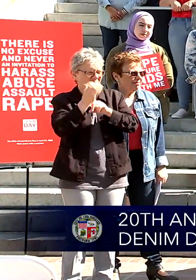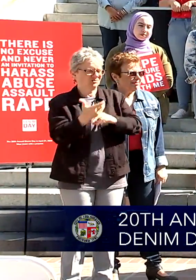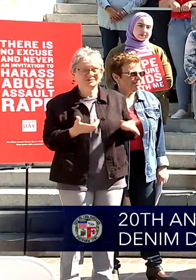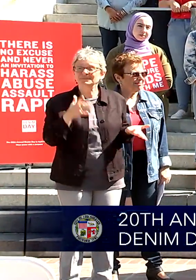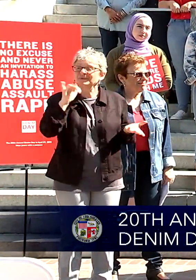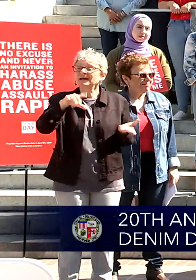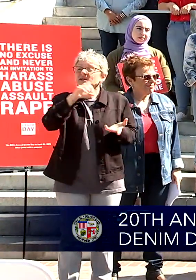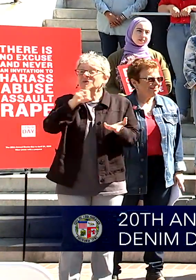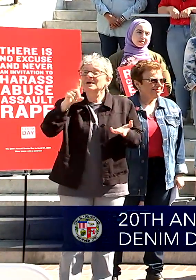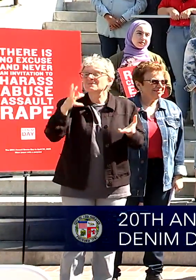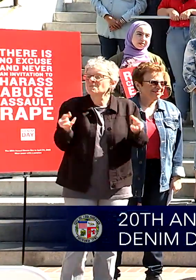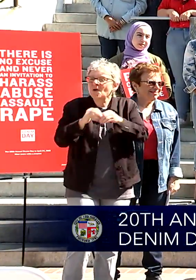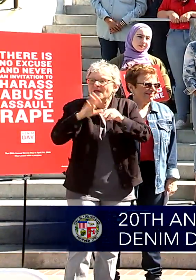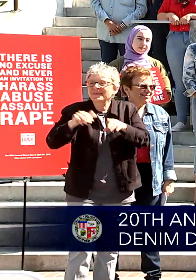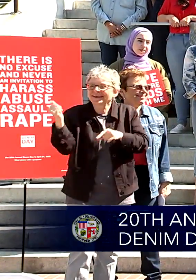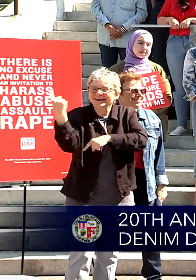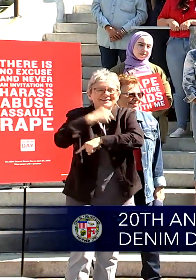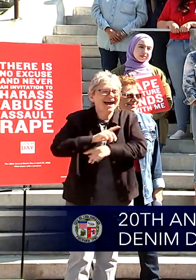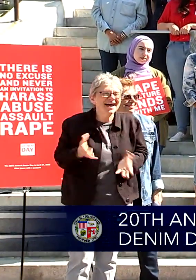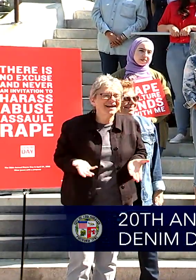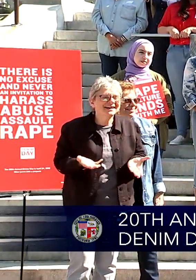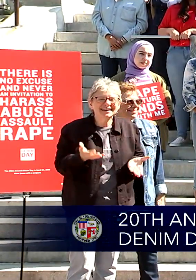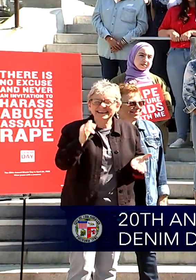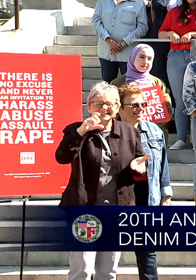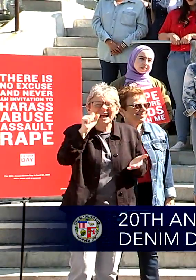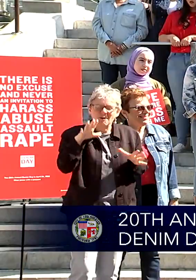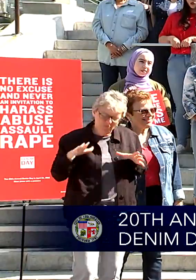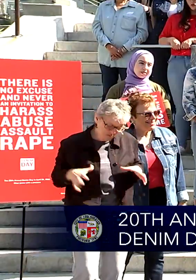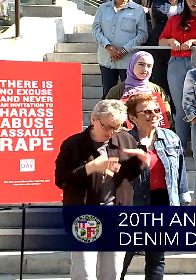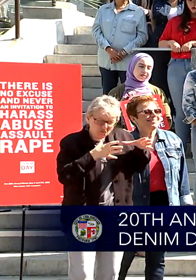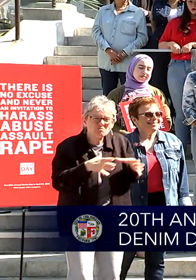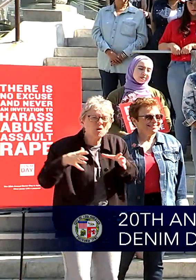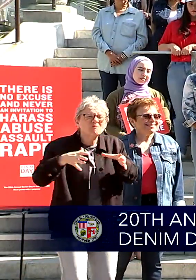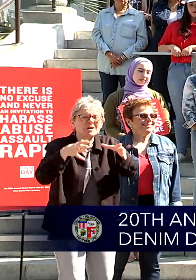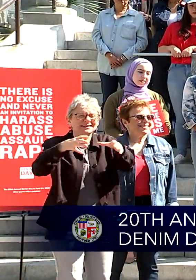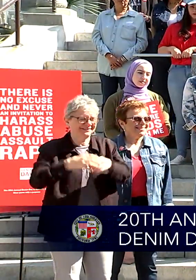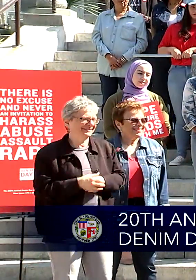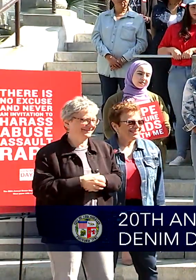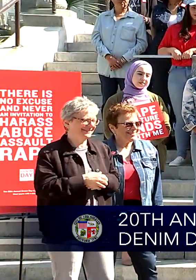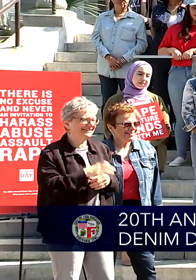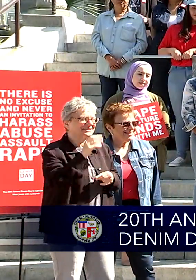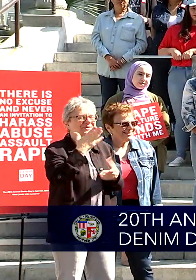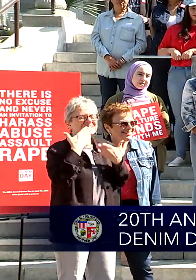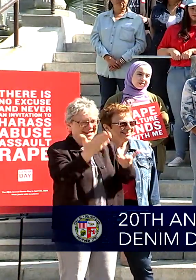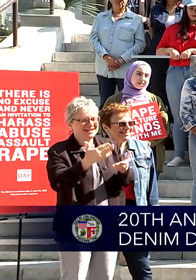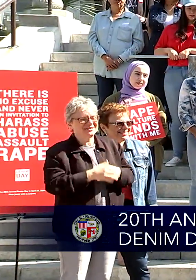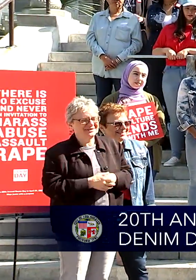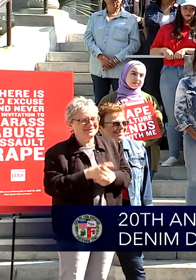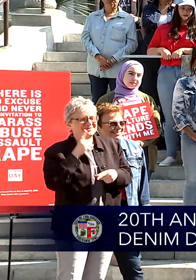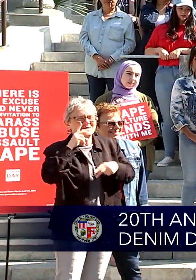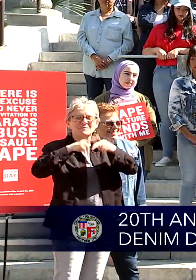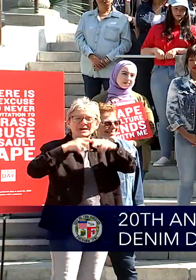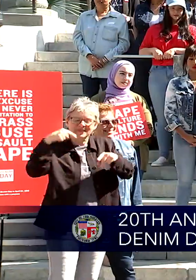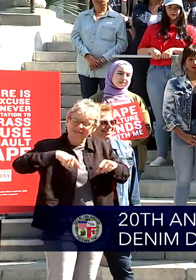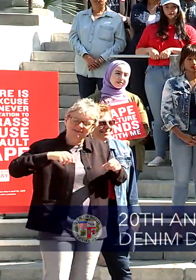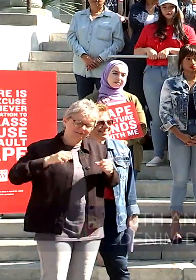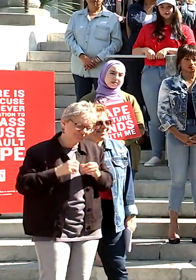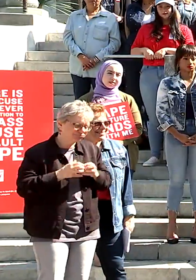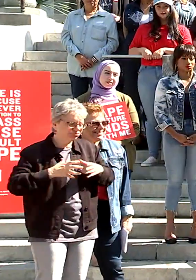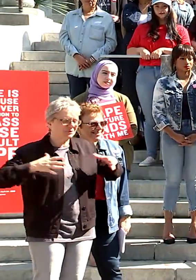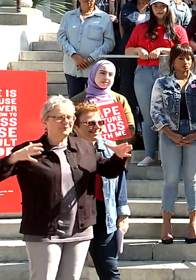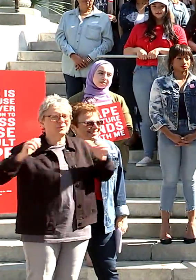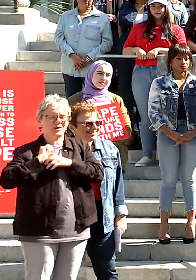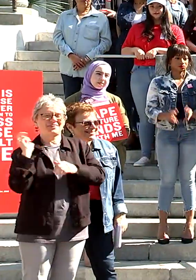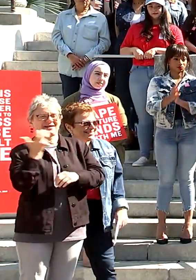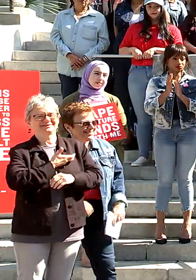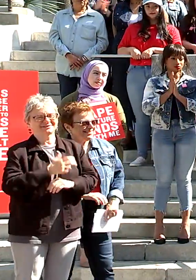Denim Day is more than a day. It's a movement. Right. So thank you for building this movement with